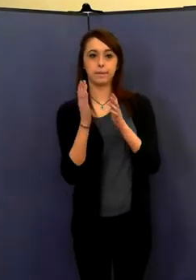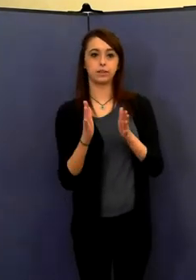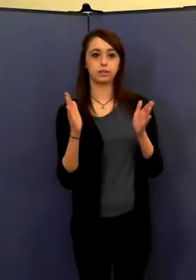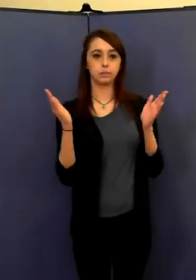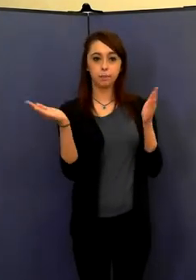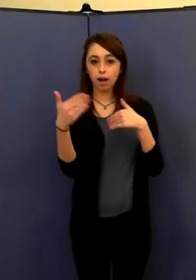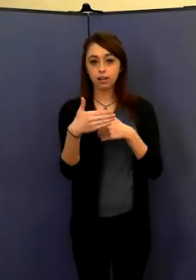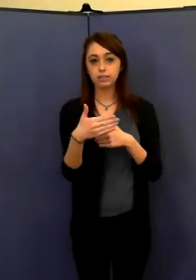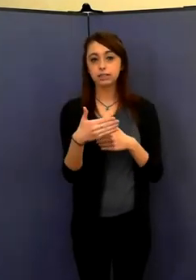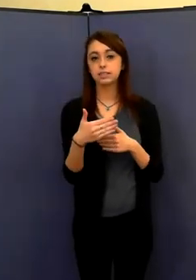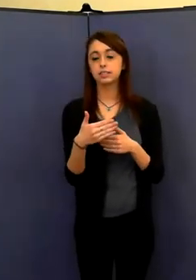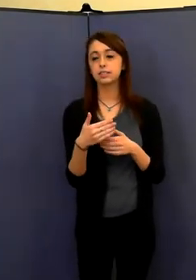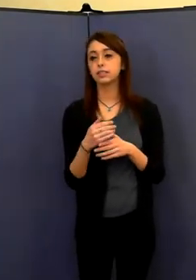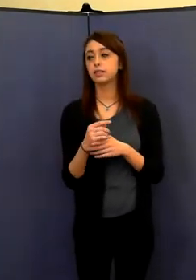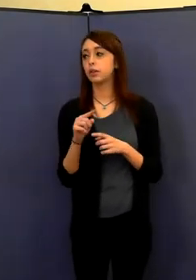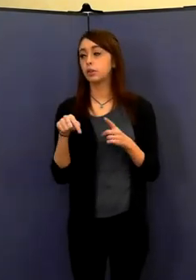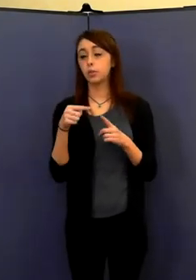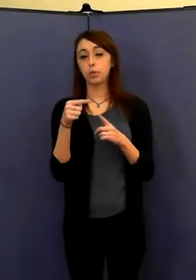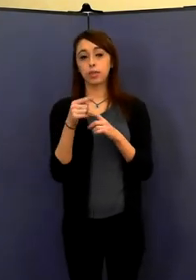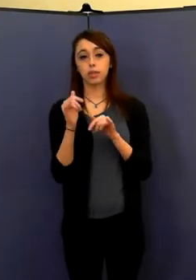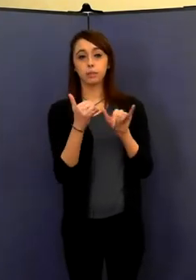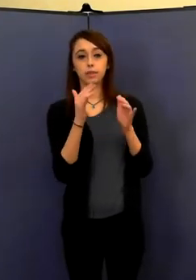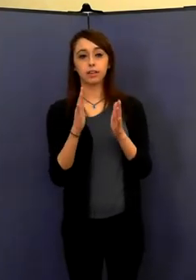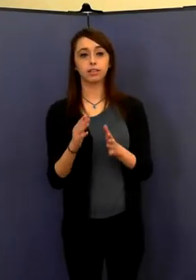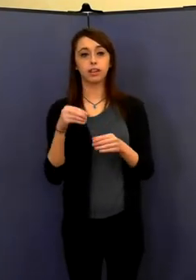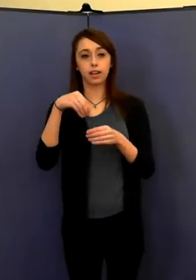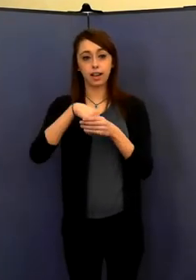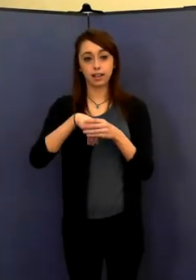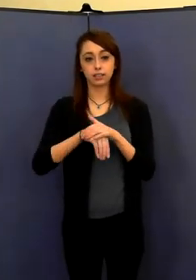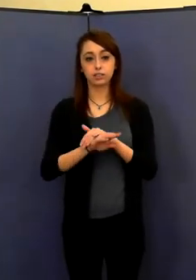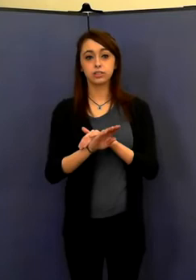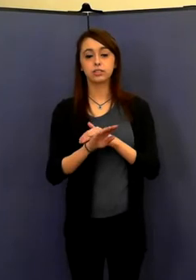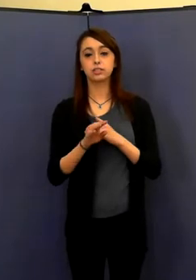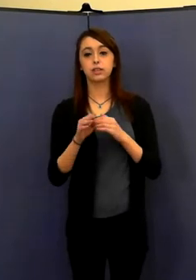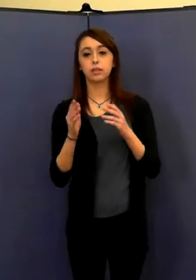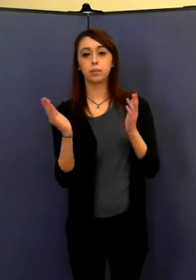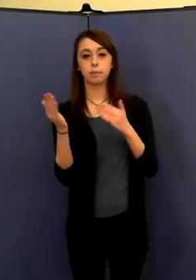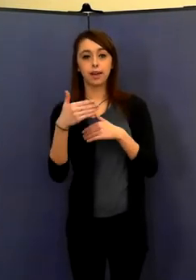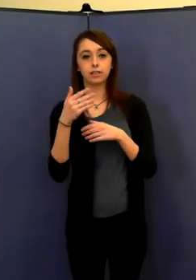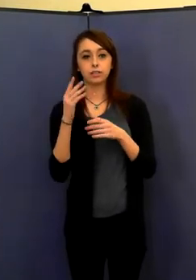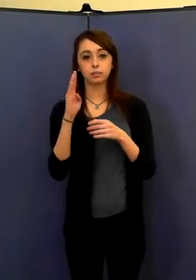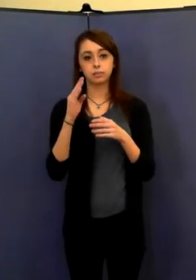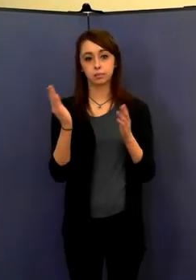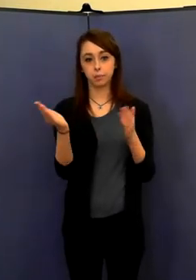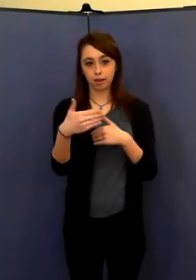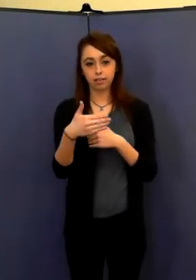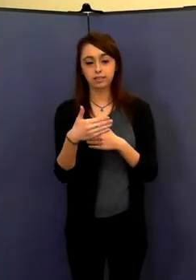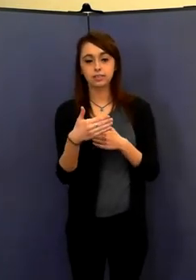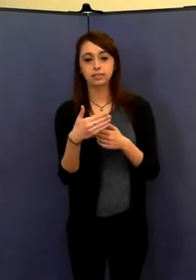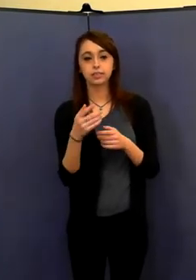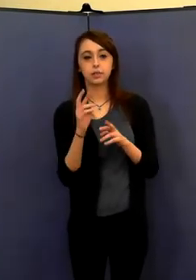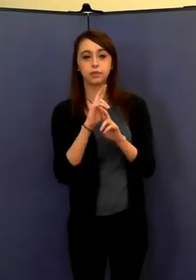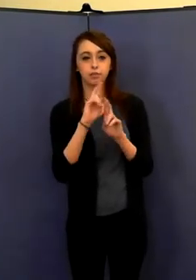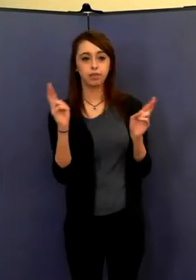the player, when they enter that batter's box, they are ready for the pitcher to throw the ball towards them. If once they step out of